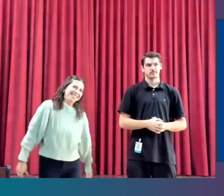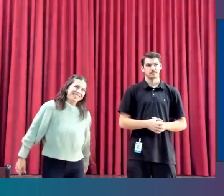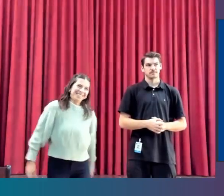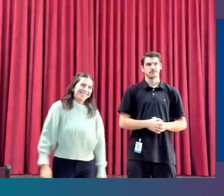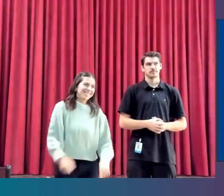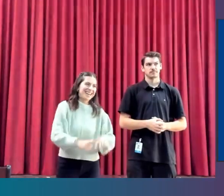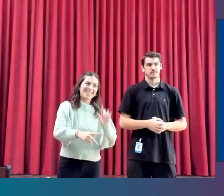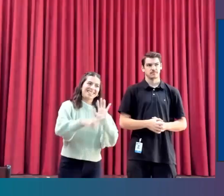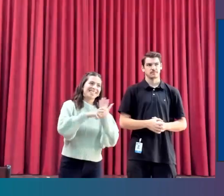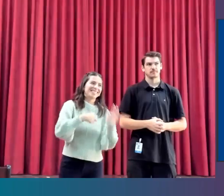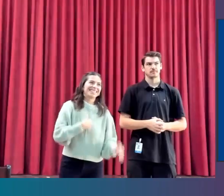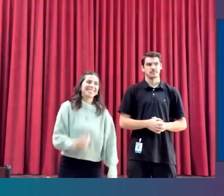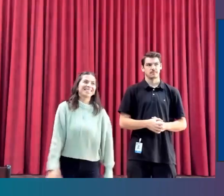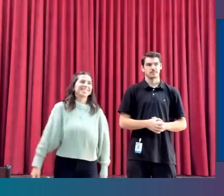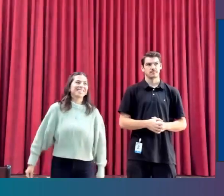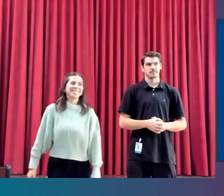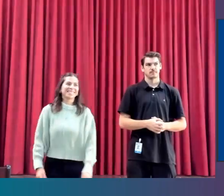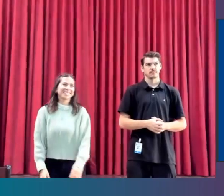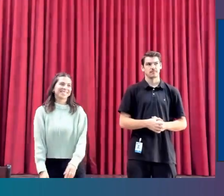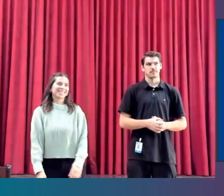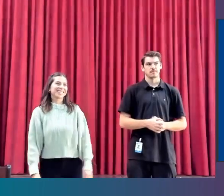doorbells, for example.